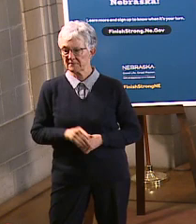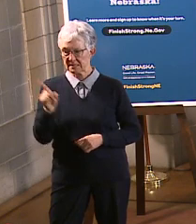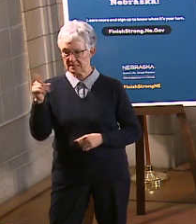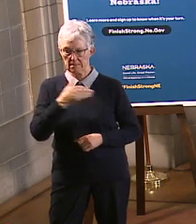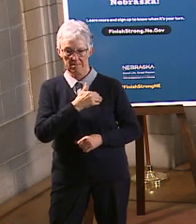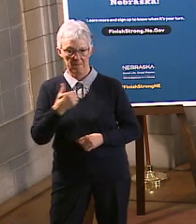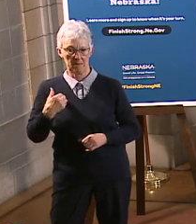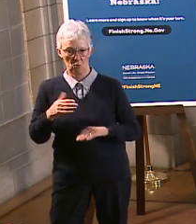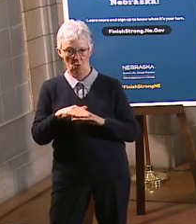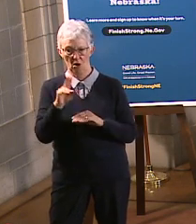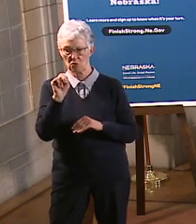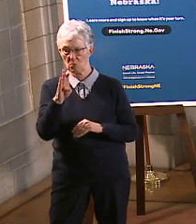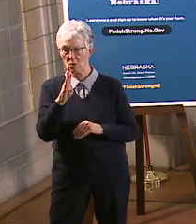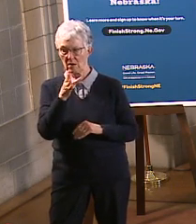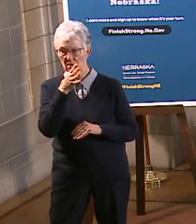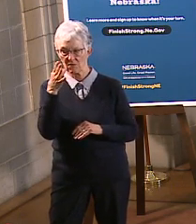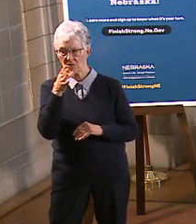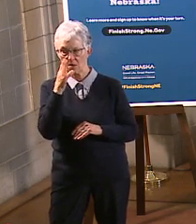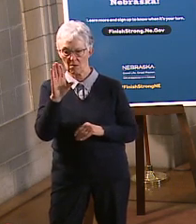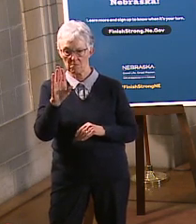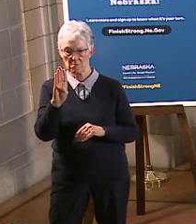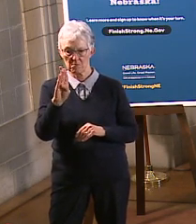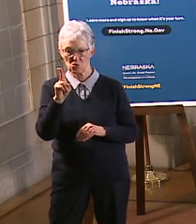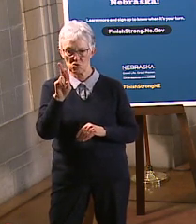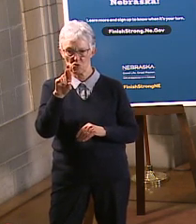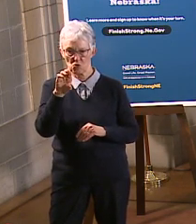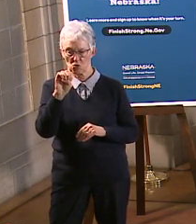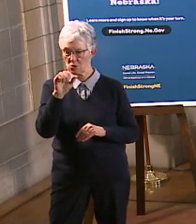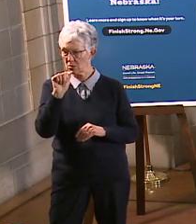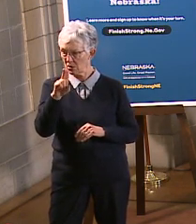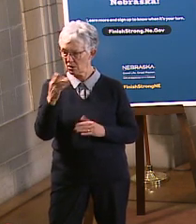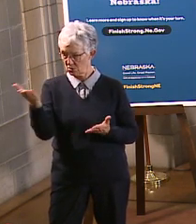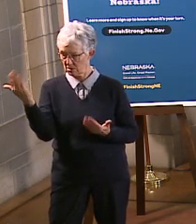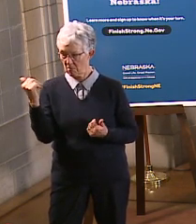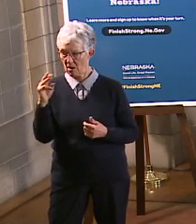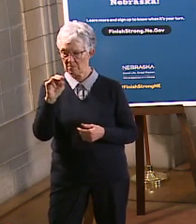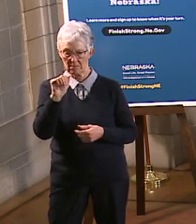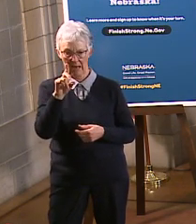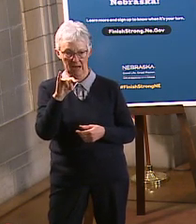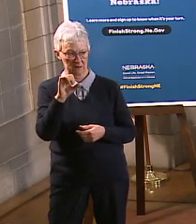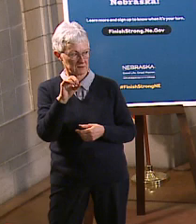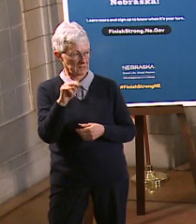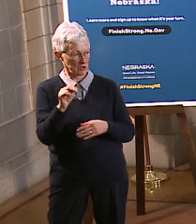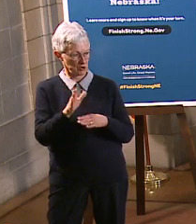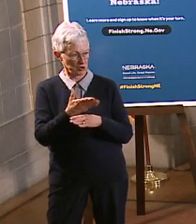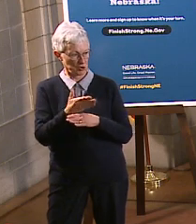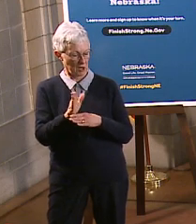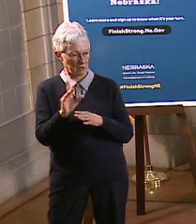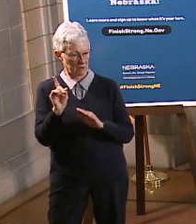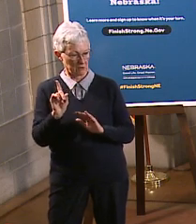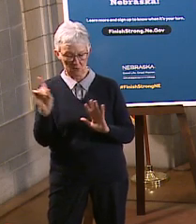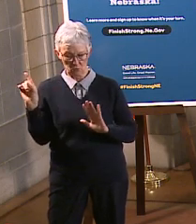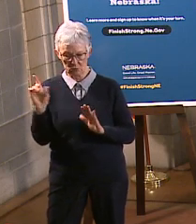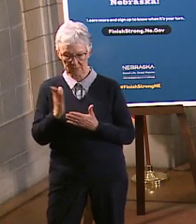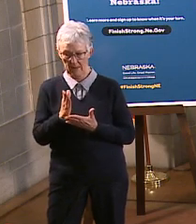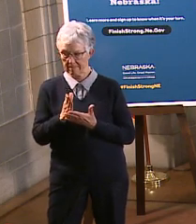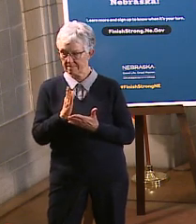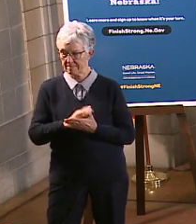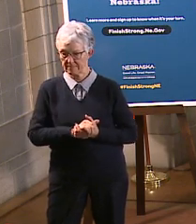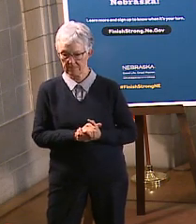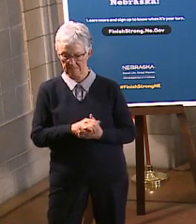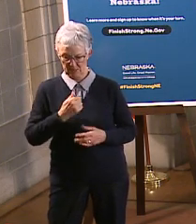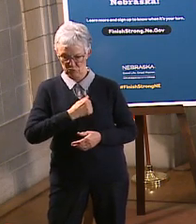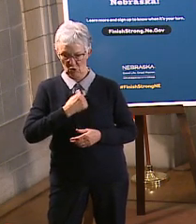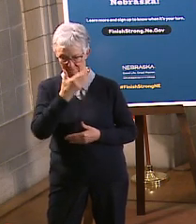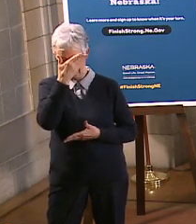we're going to start first, though, with Madison Strachey. Madison, you want to come up and share a little bit with us about FFA Week? Oh, wait, stop, before you do that. Sorry, I